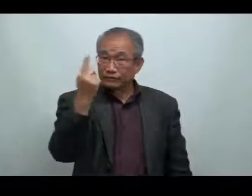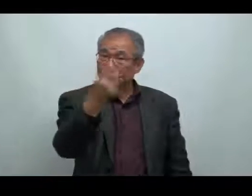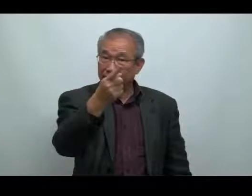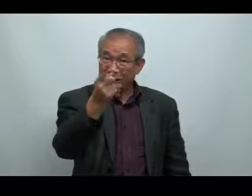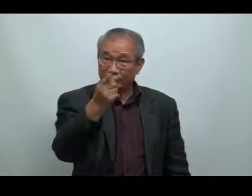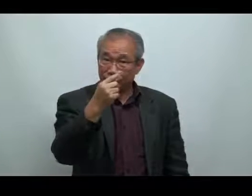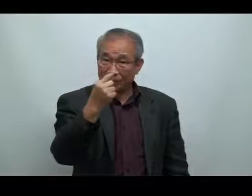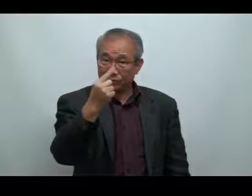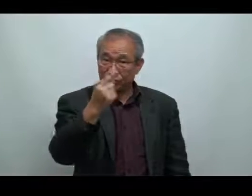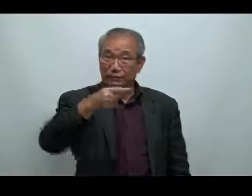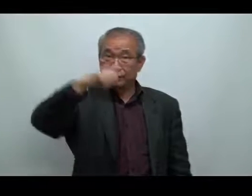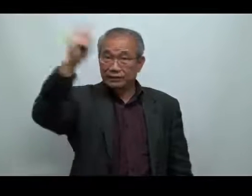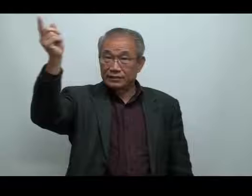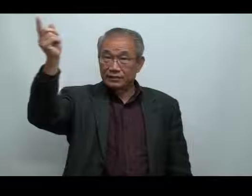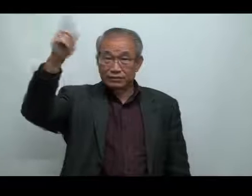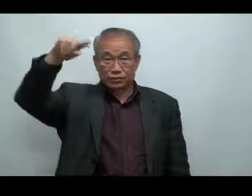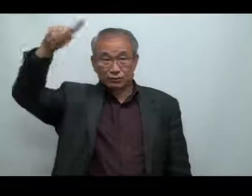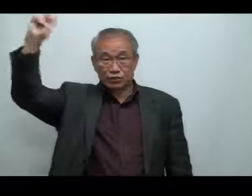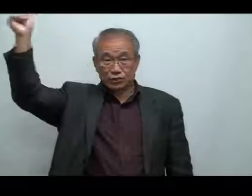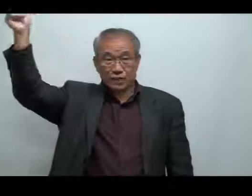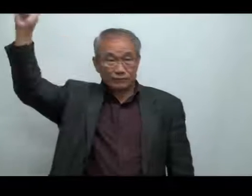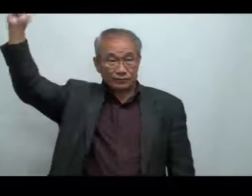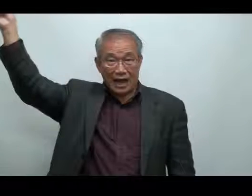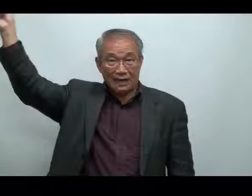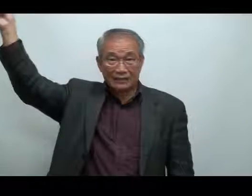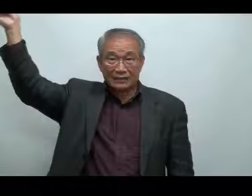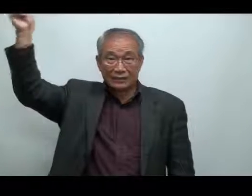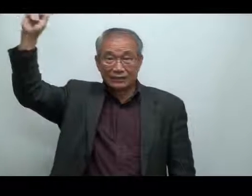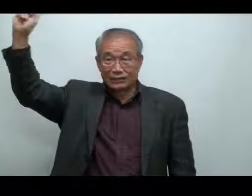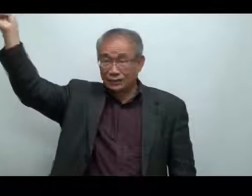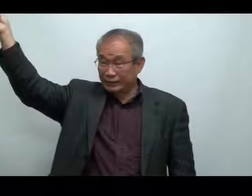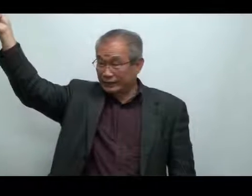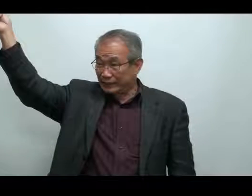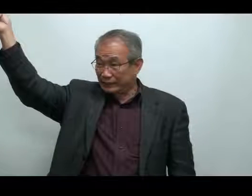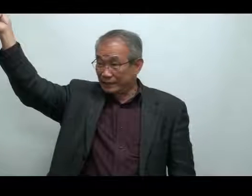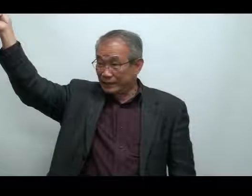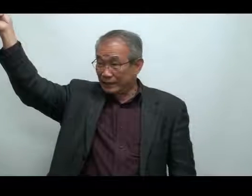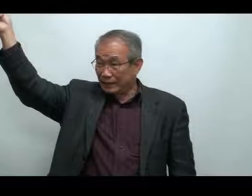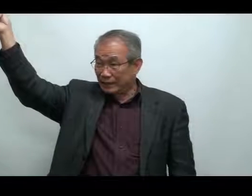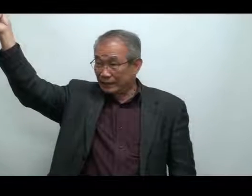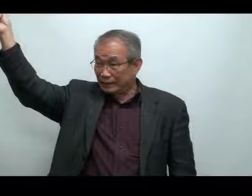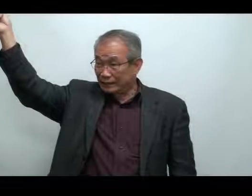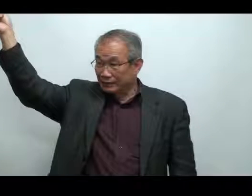women has falsetto too. When they sing to screeching up very high, they call it